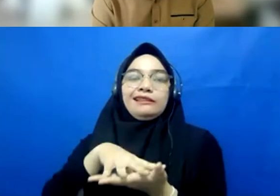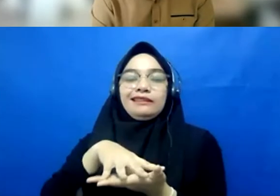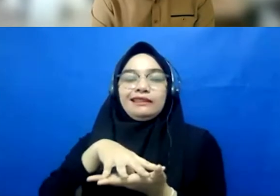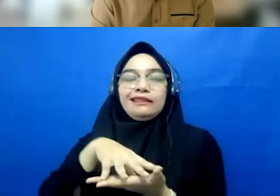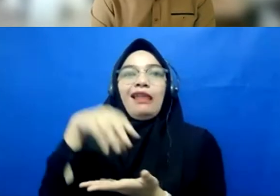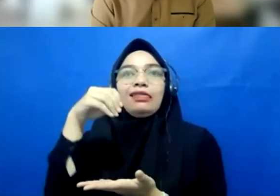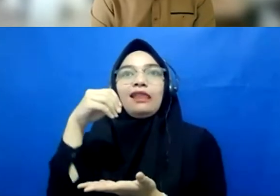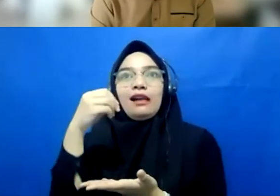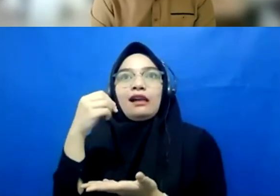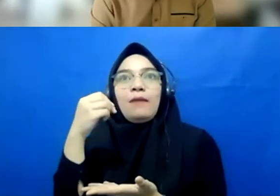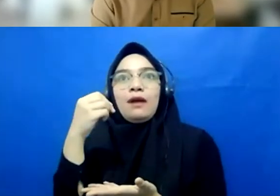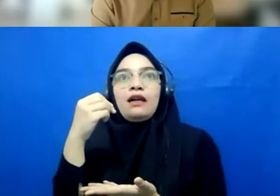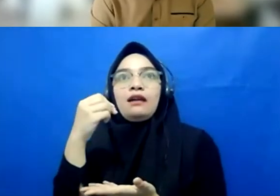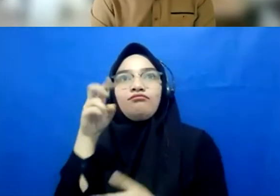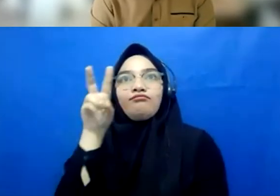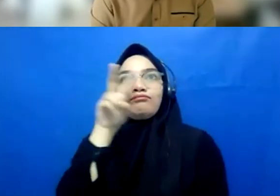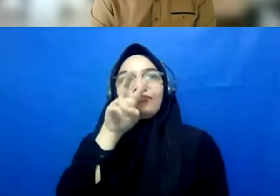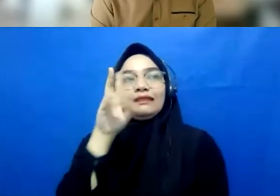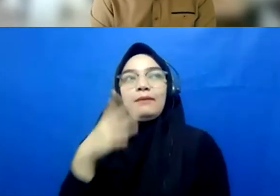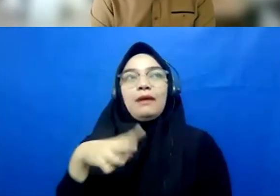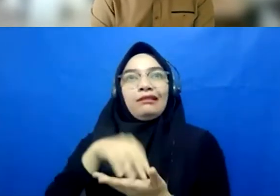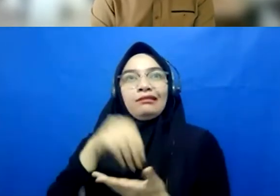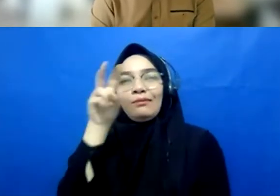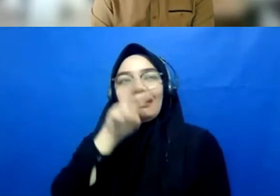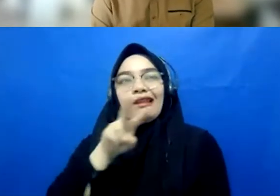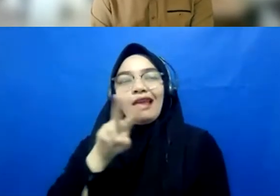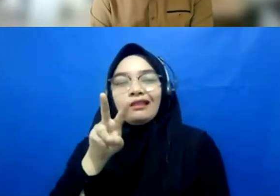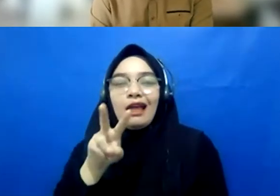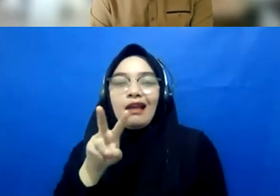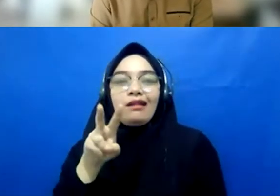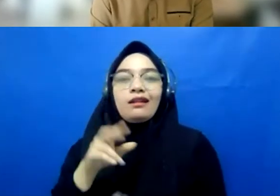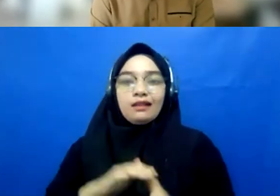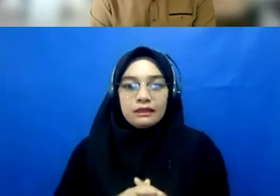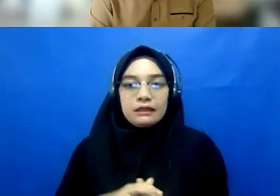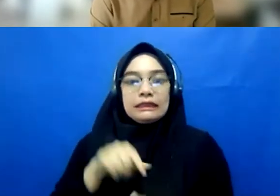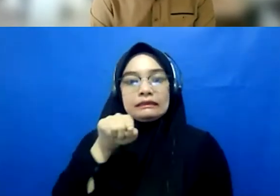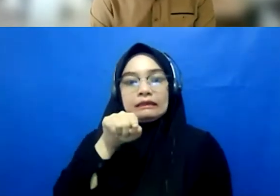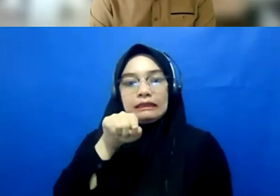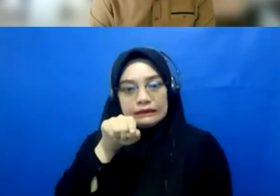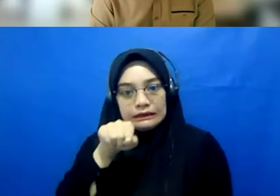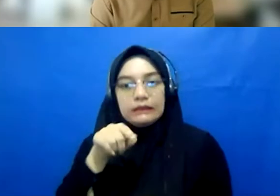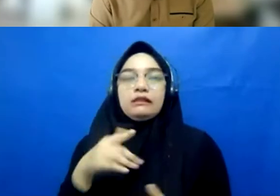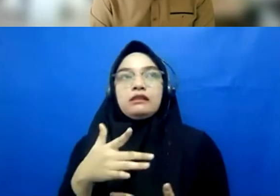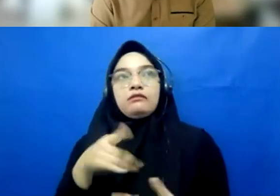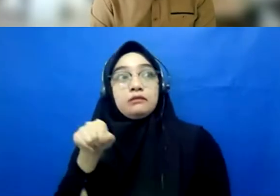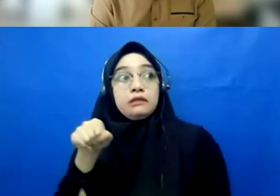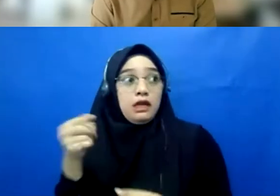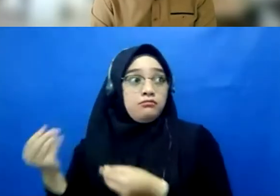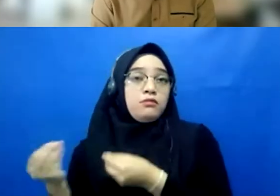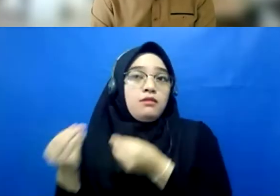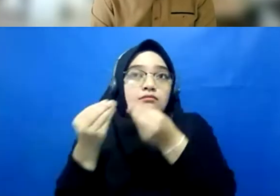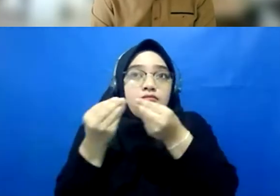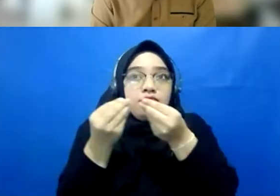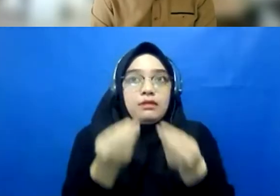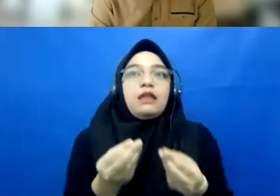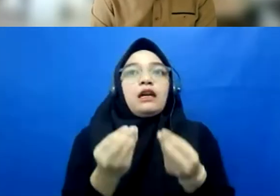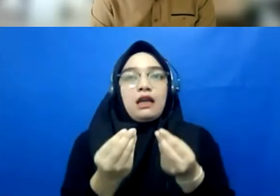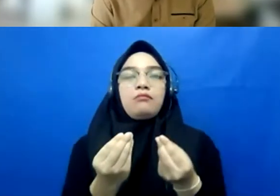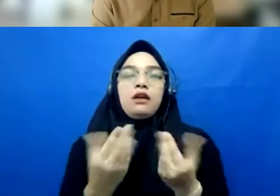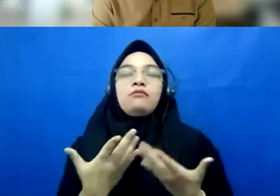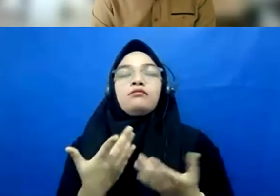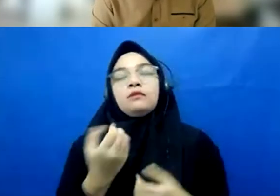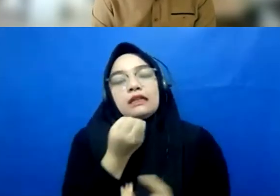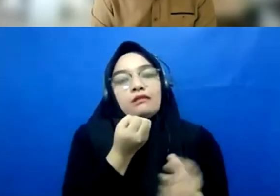the international development sector, where she provided strategic advice and in-house executive leadership